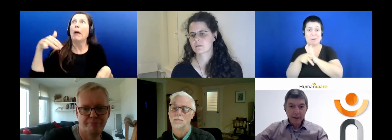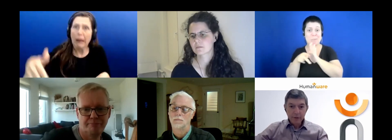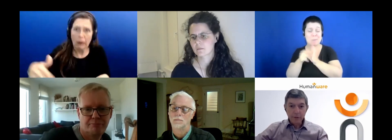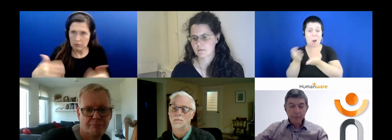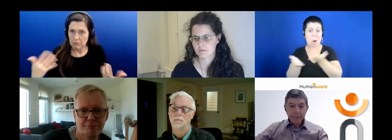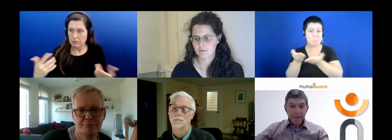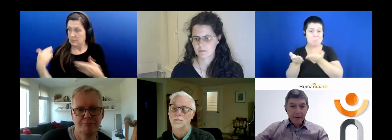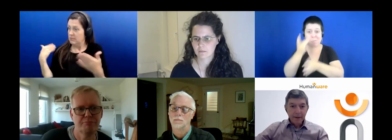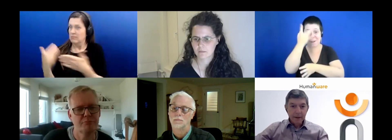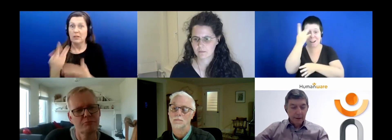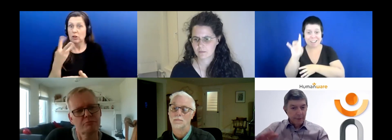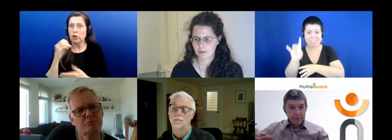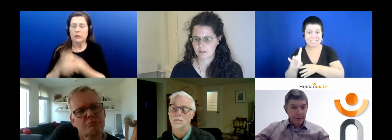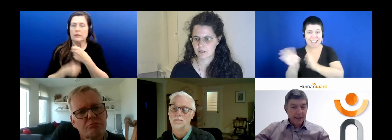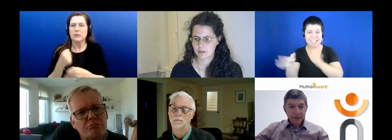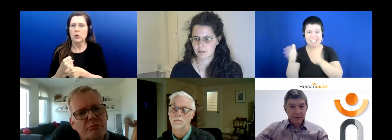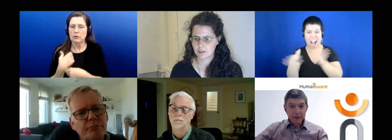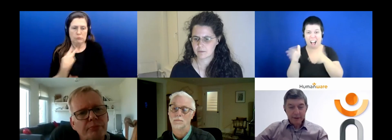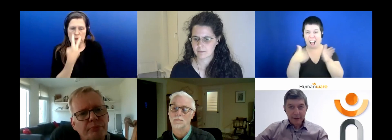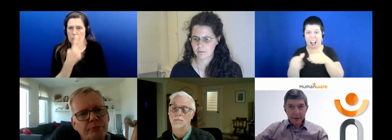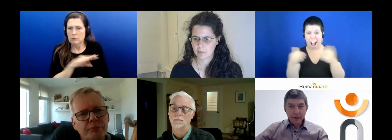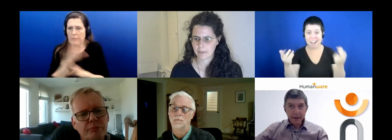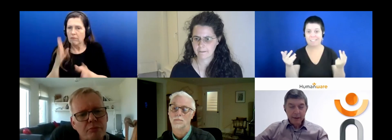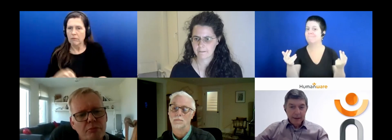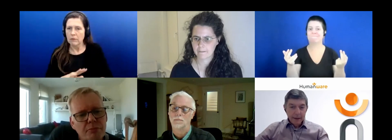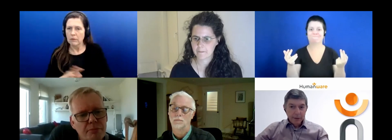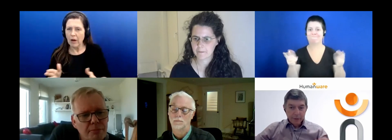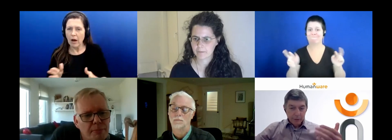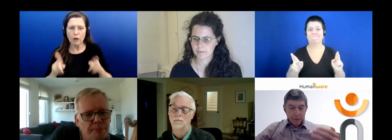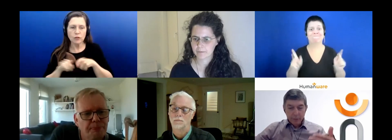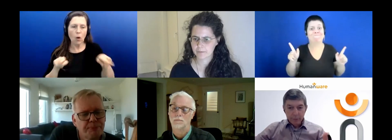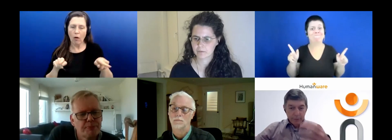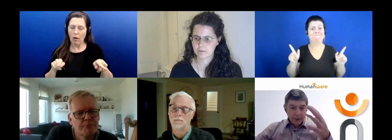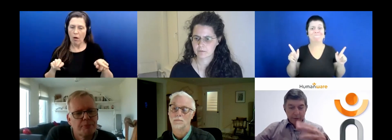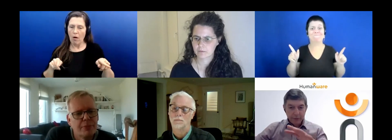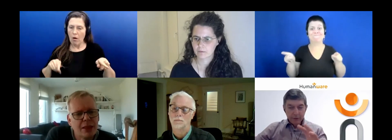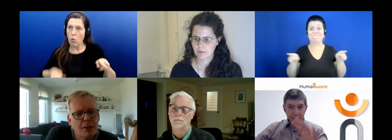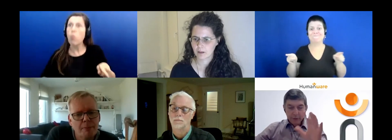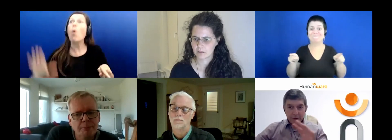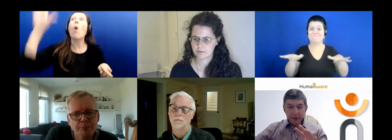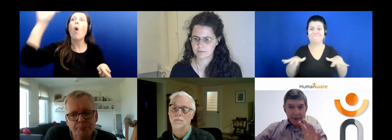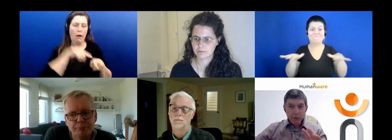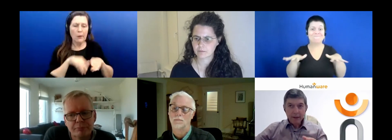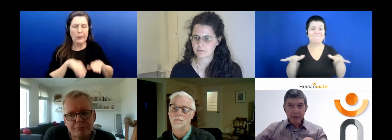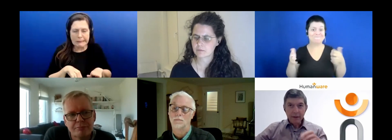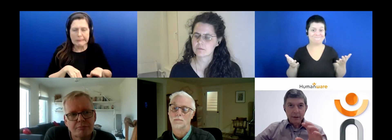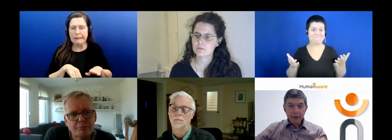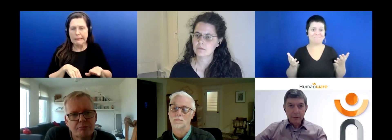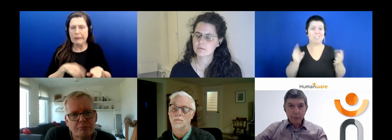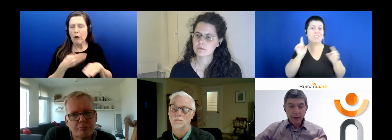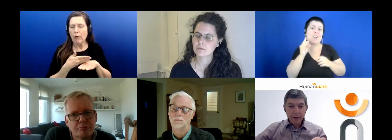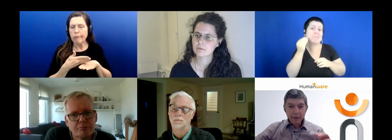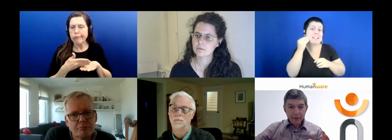years. So the dynamic is not the same at all. And so just to explain